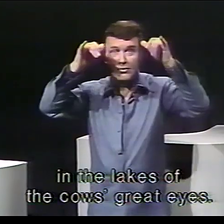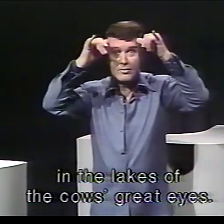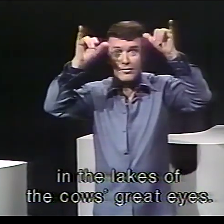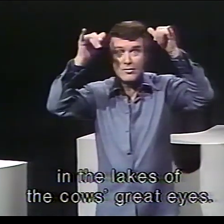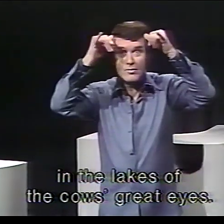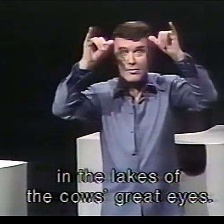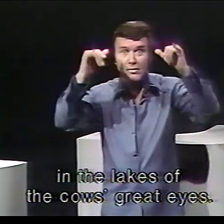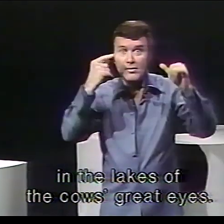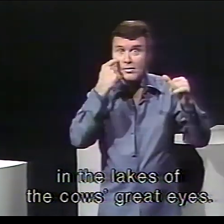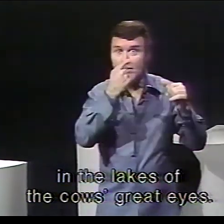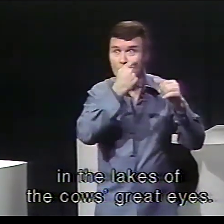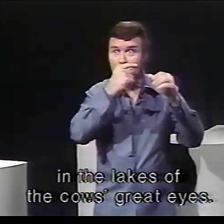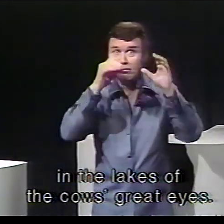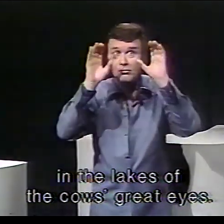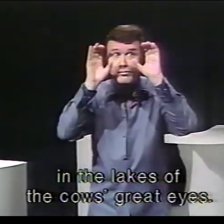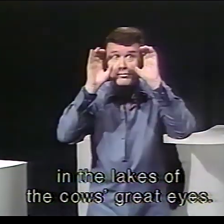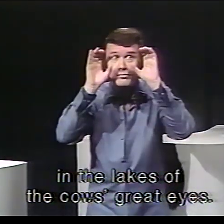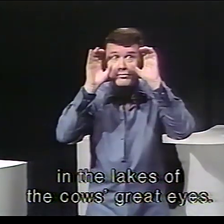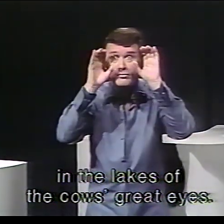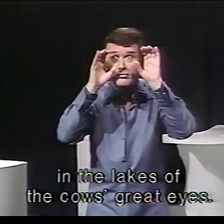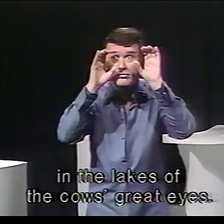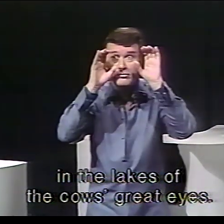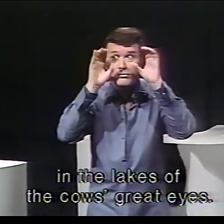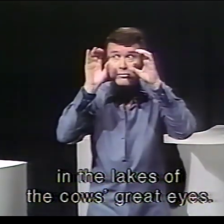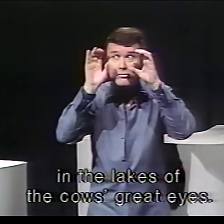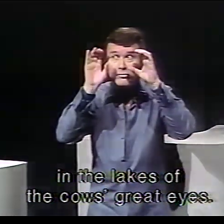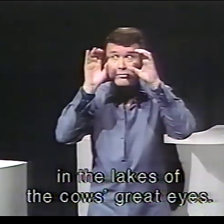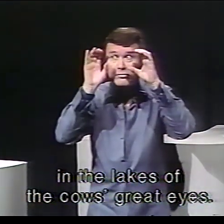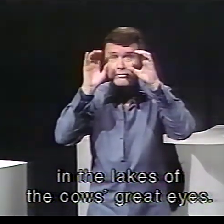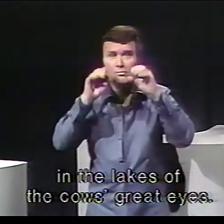lakes of the cow's great eyes.